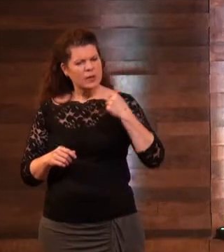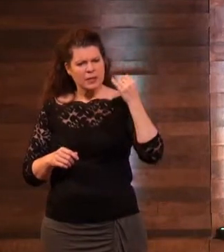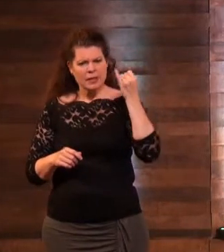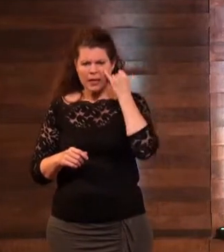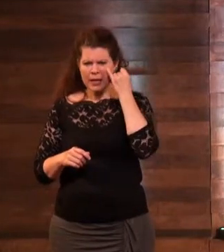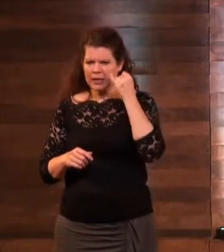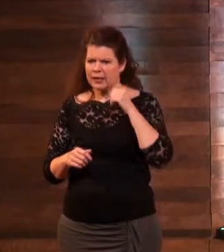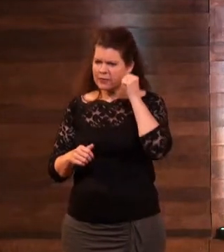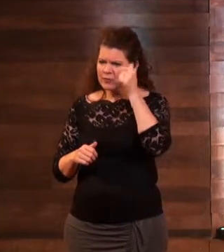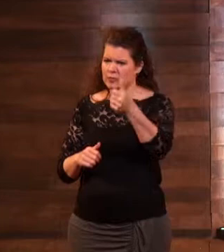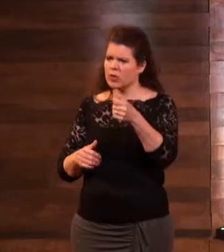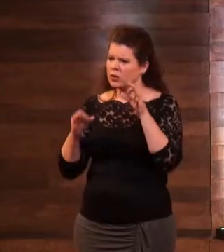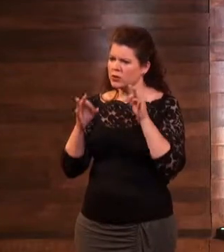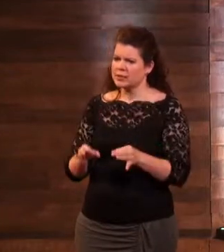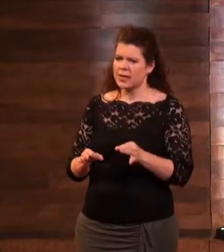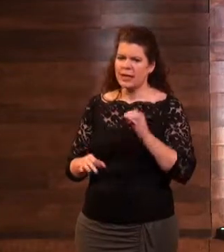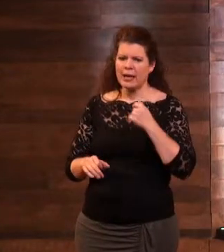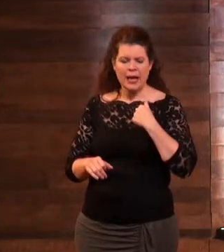with all my heart?